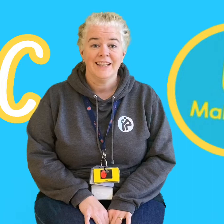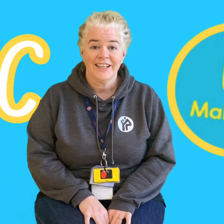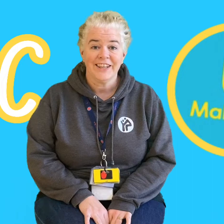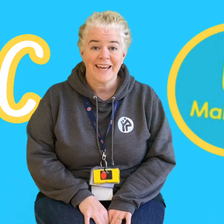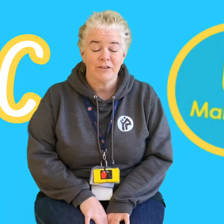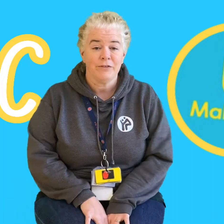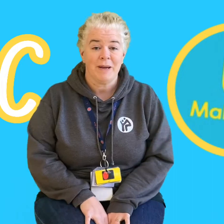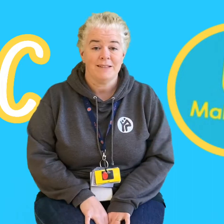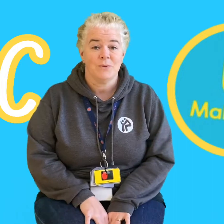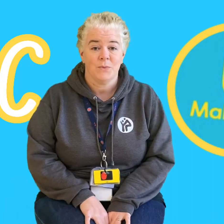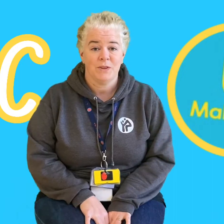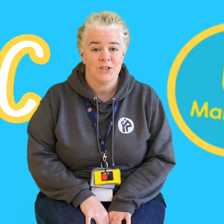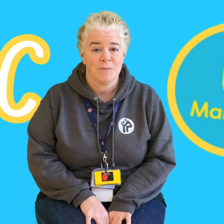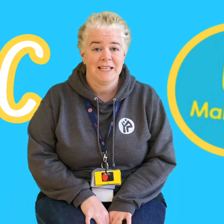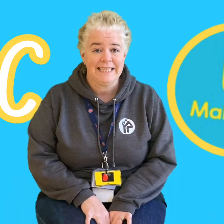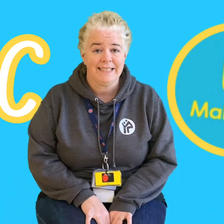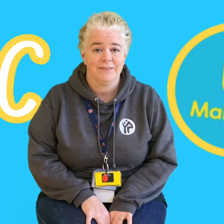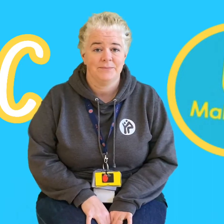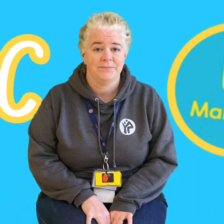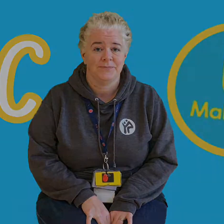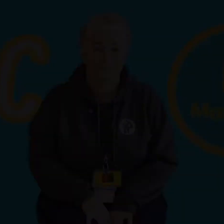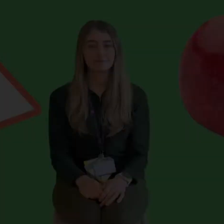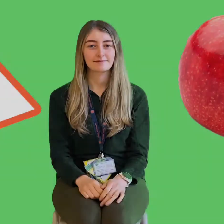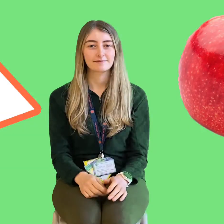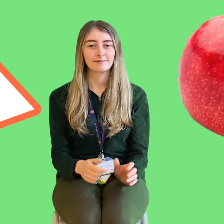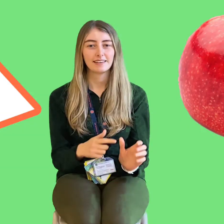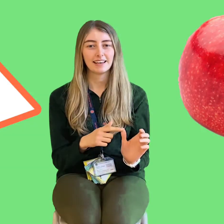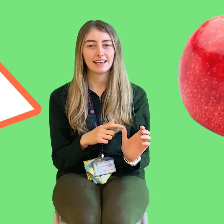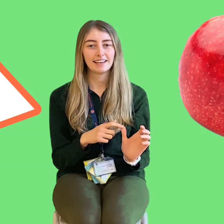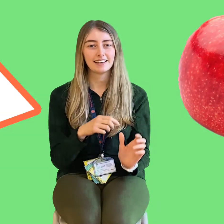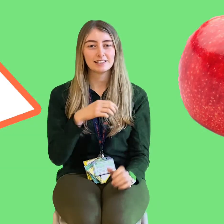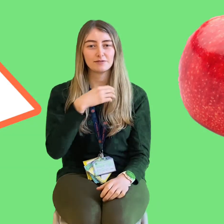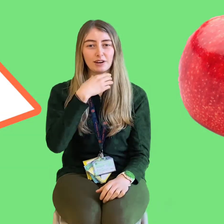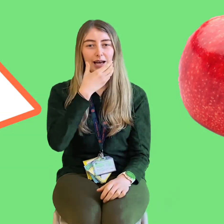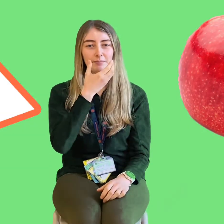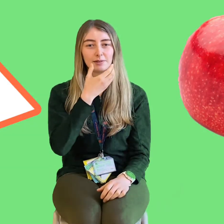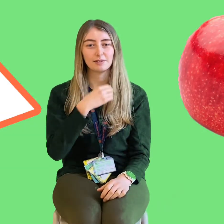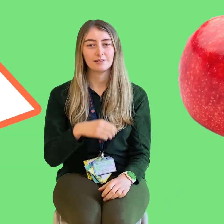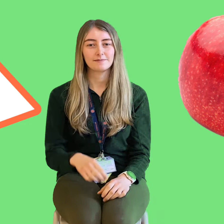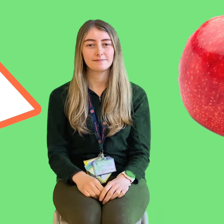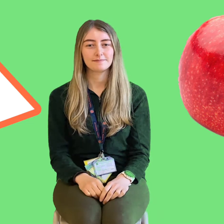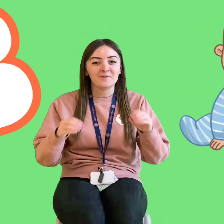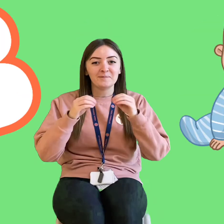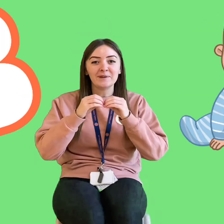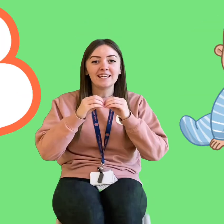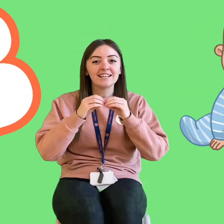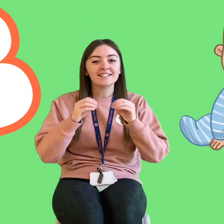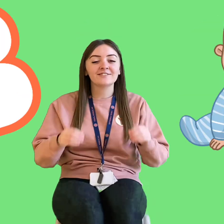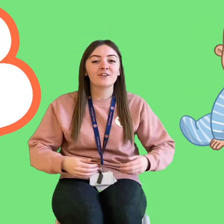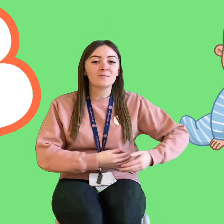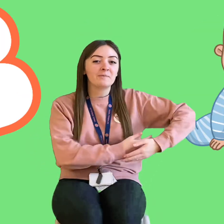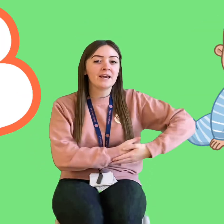Learn the alphabet with Dosbarth Llyn. A is for apple. B is for